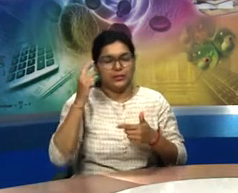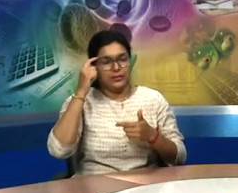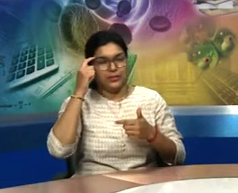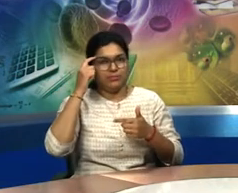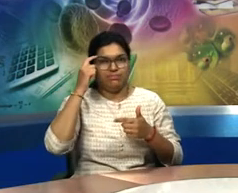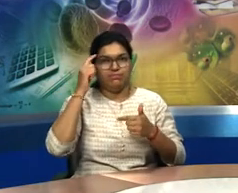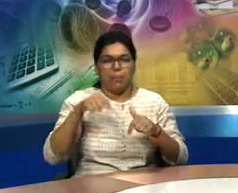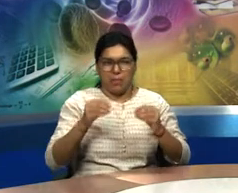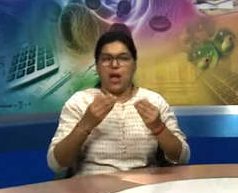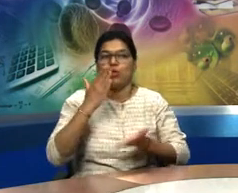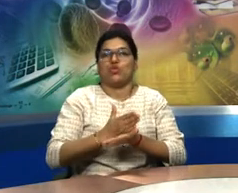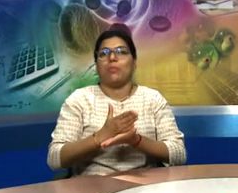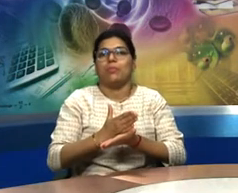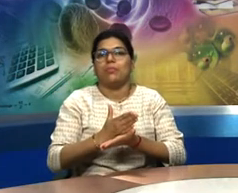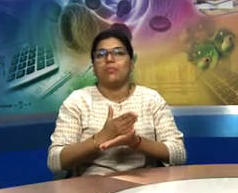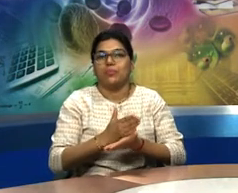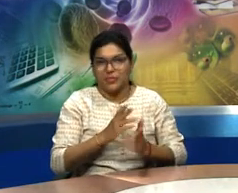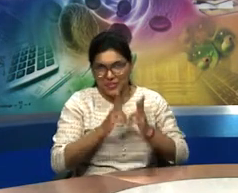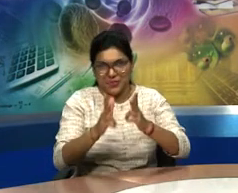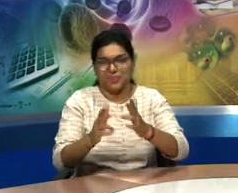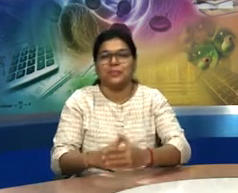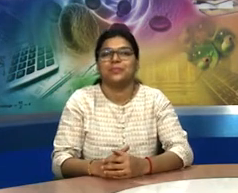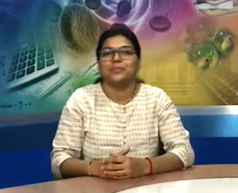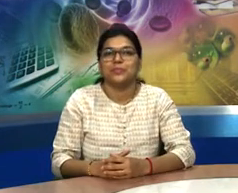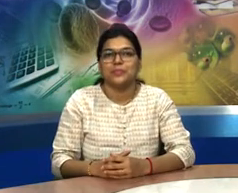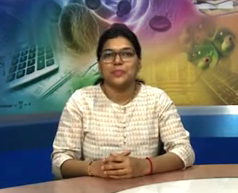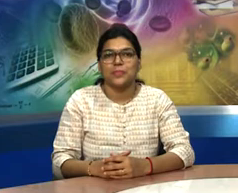copper coins for the purpose of smoking.